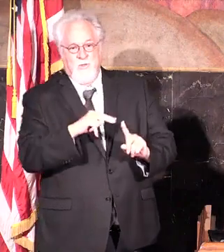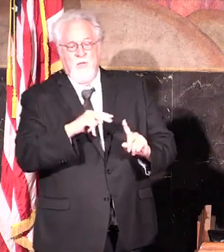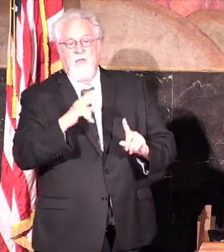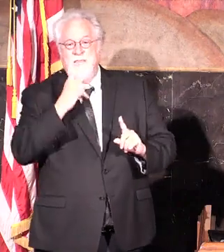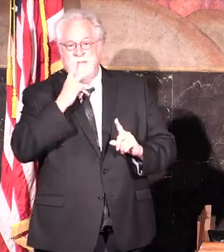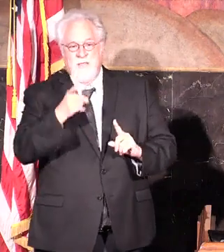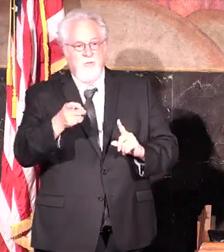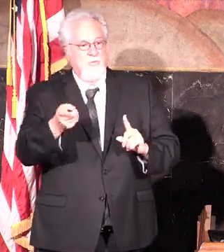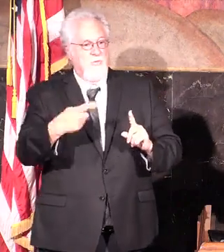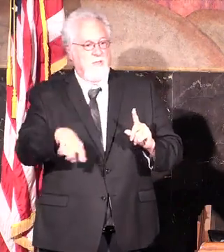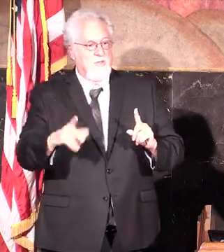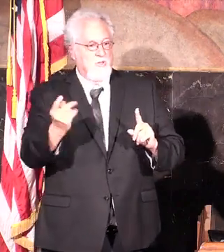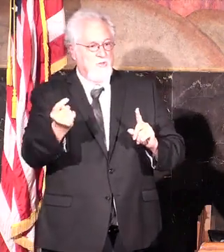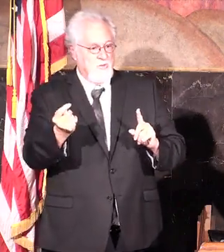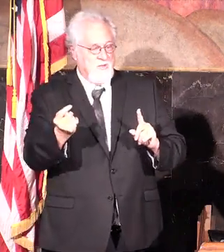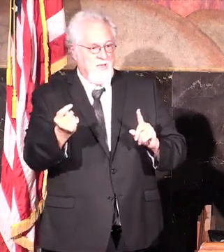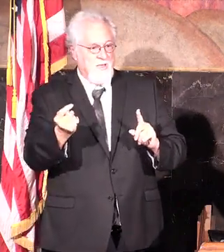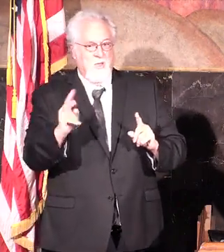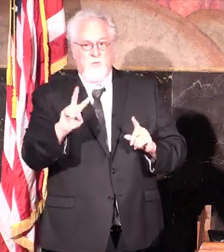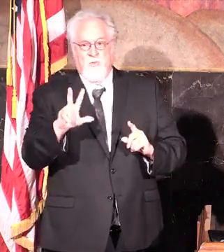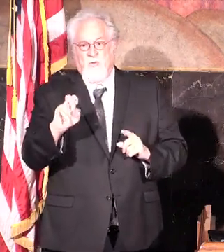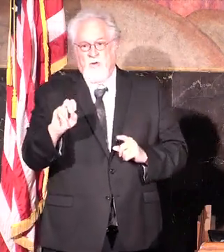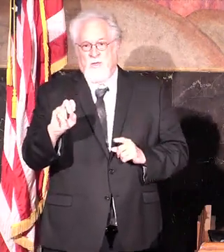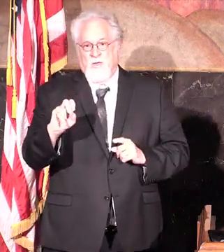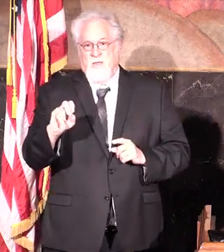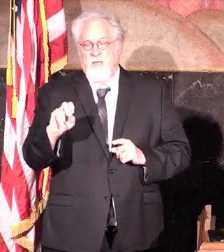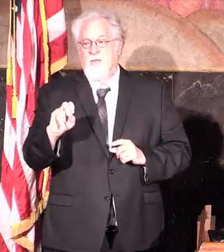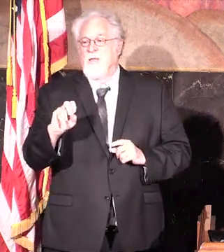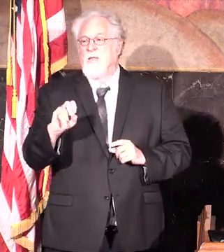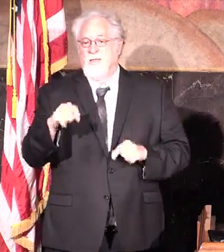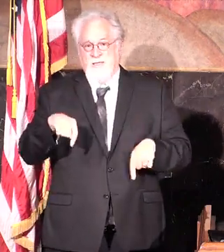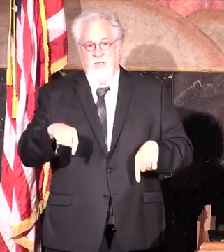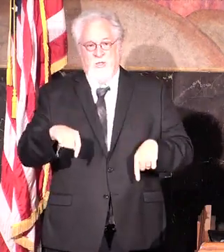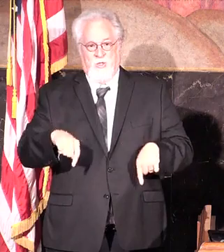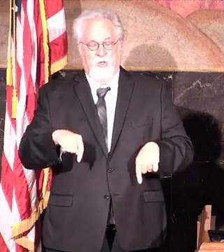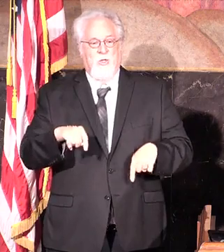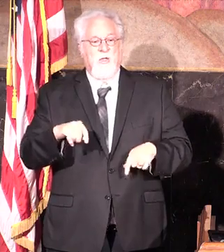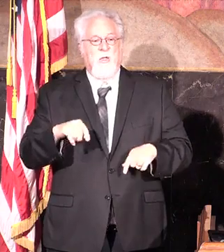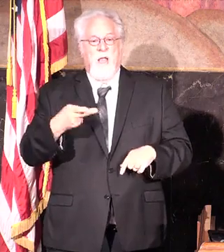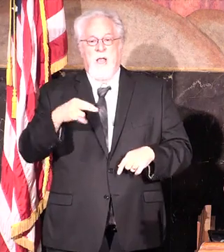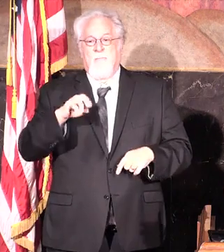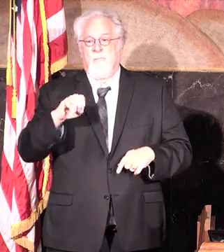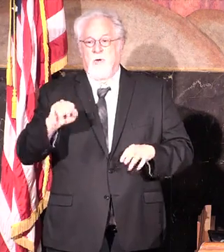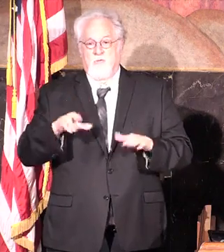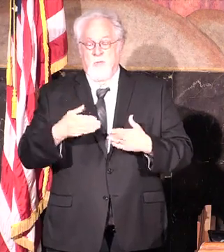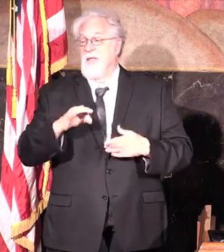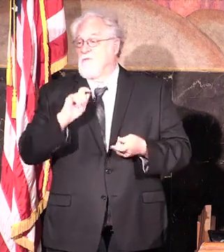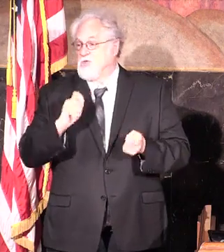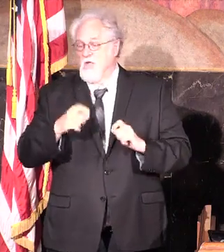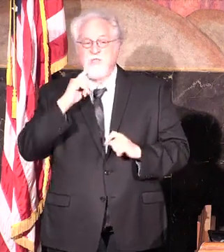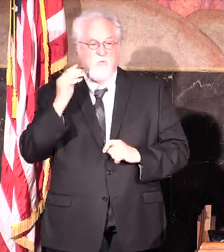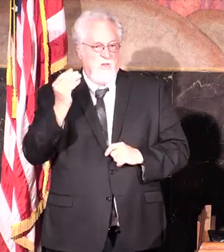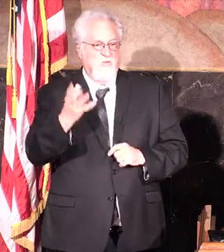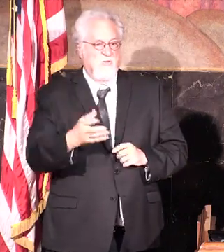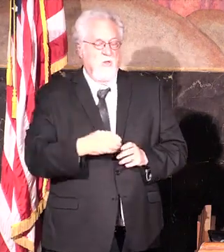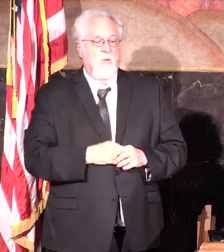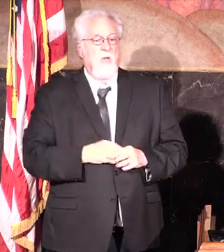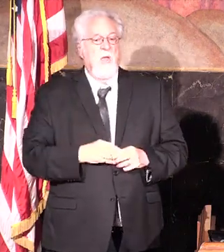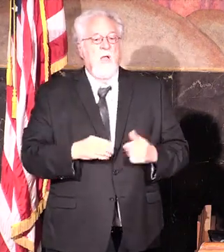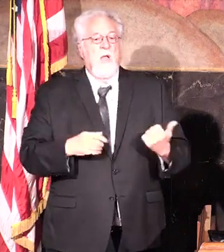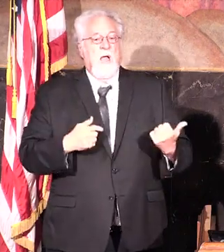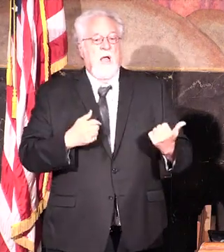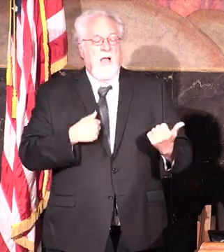see you Tuesday at 2:30 in the afternoon back here in the press room. If that changes, we're certainly going to let you know. I'm